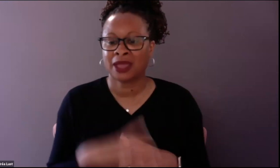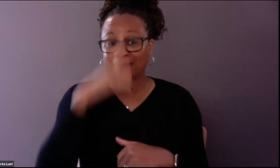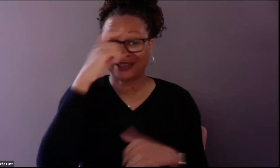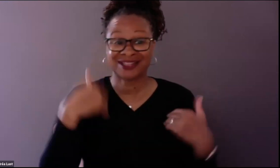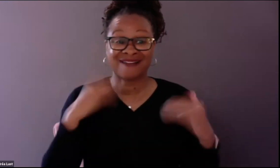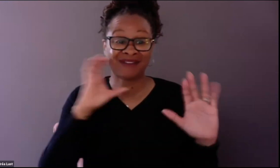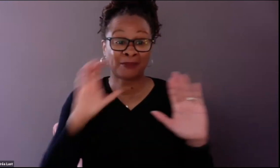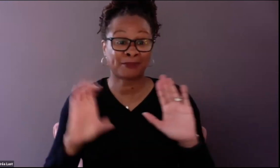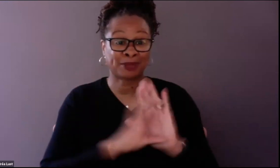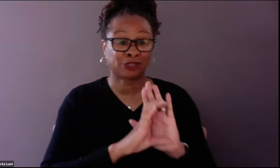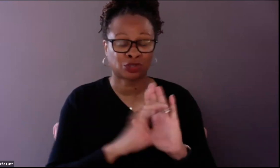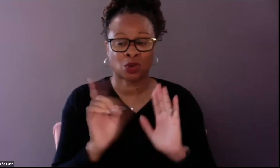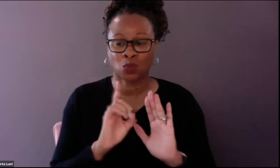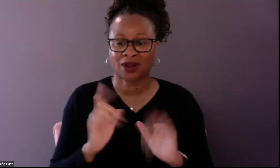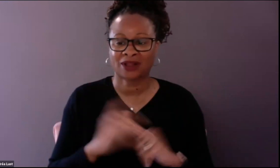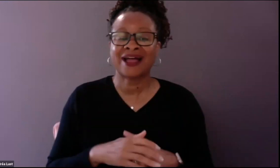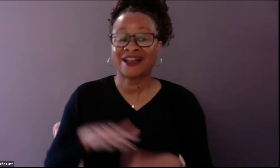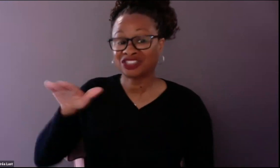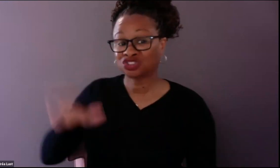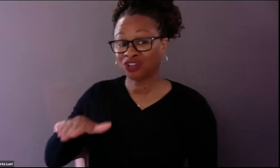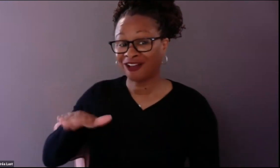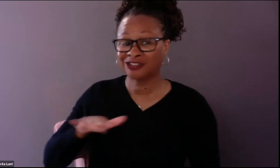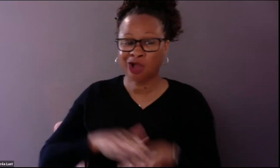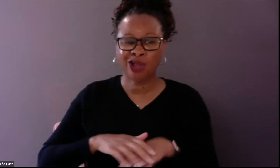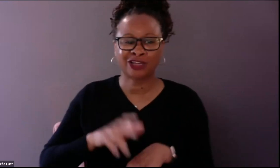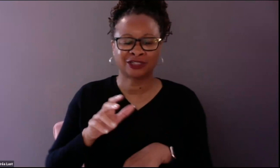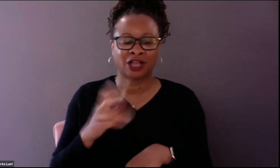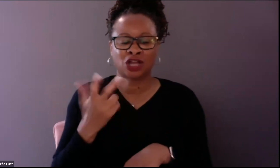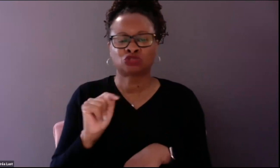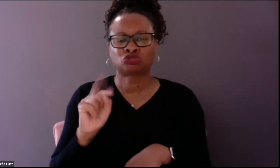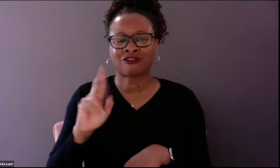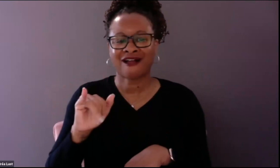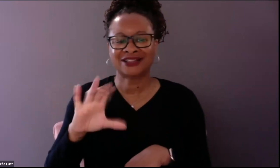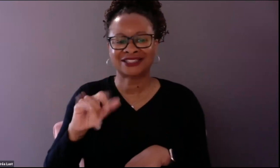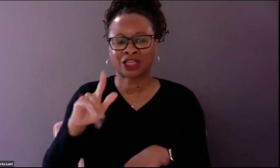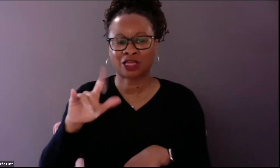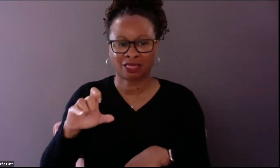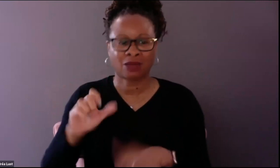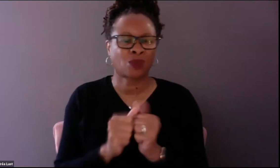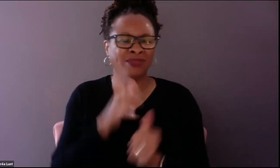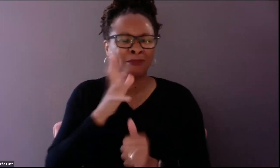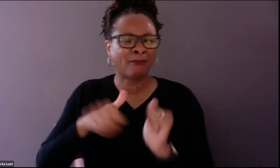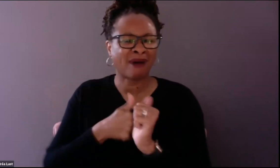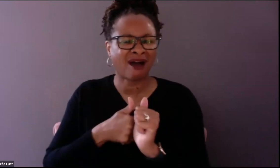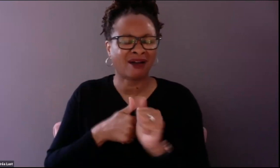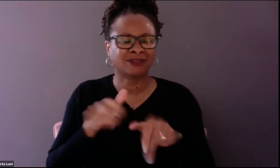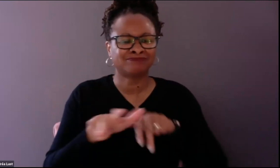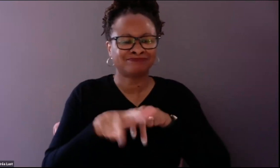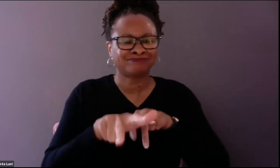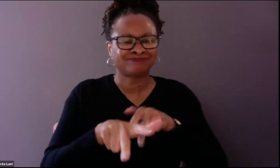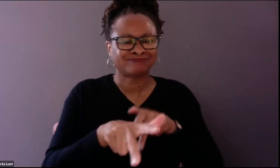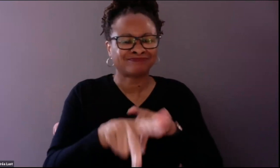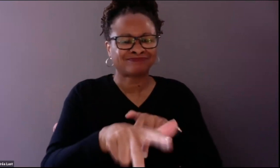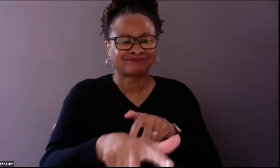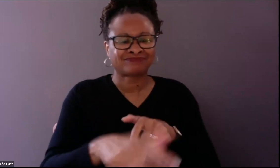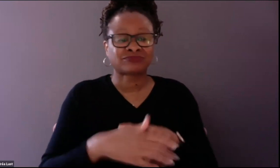there where this little child on a tricycle, her mother behind, two men on bicycles on